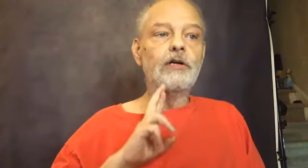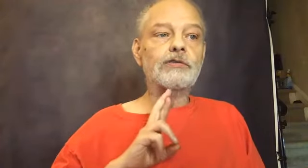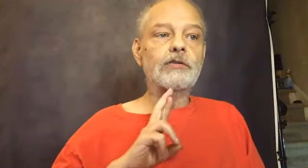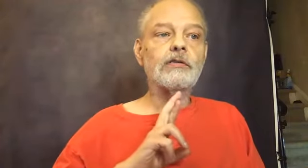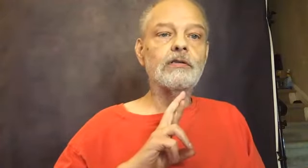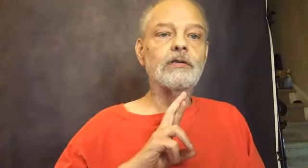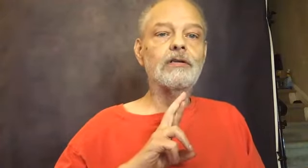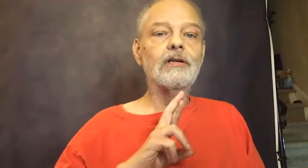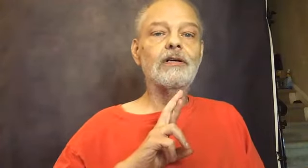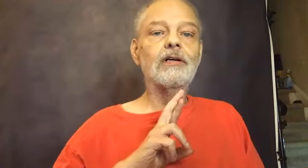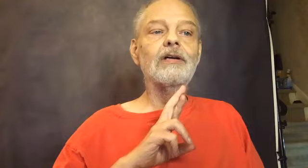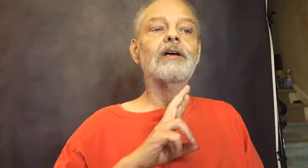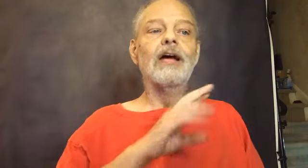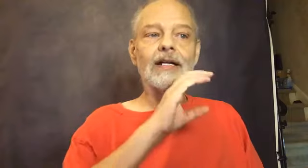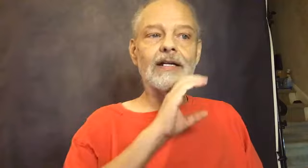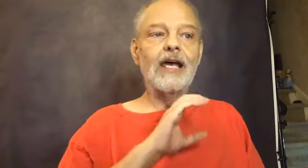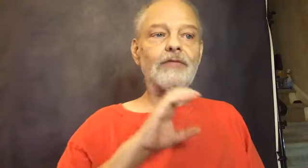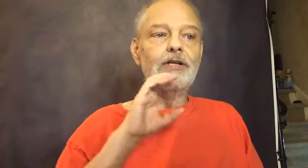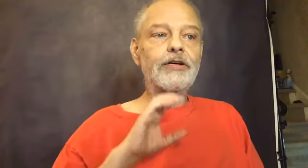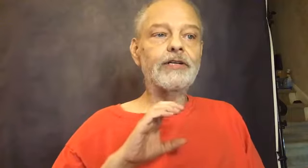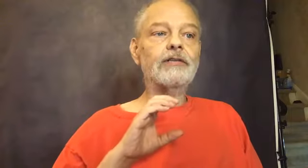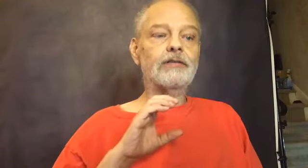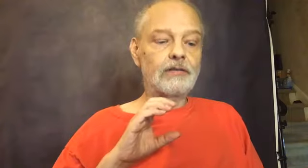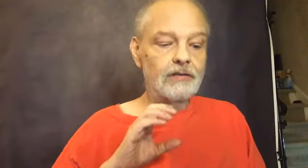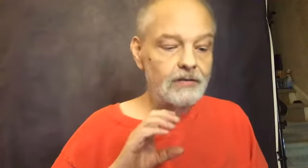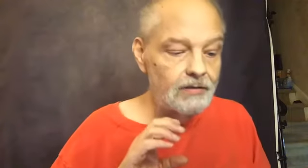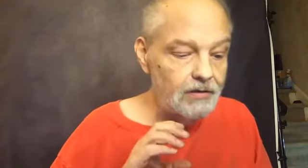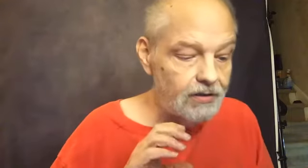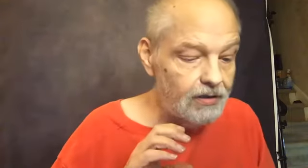first, and then cafeteria.